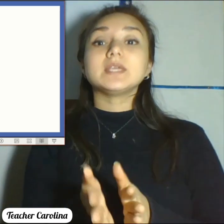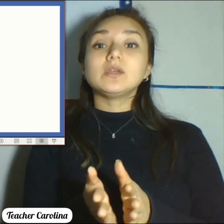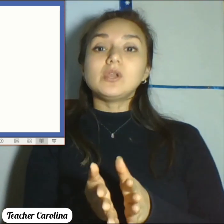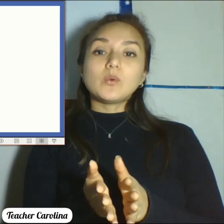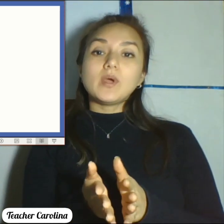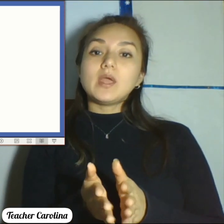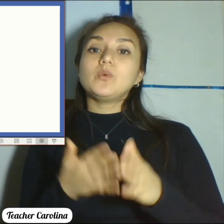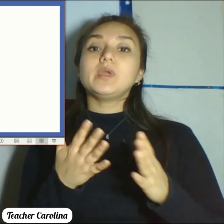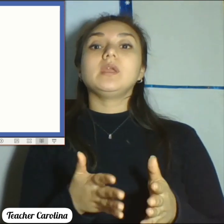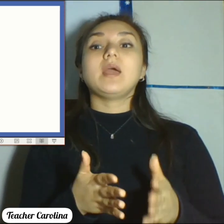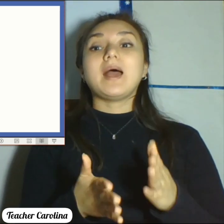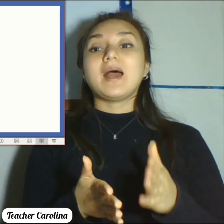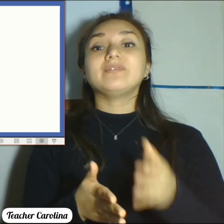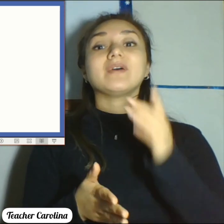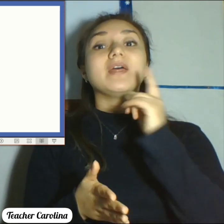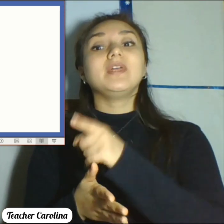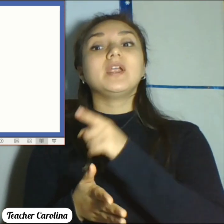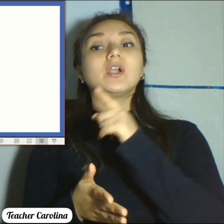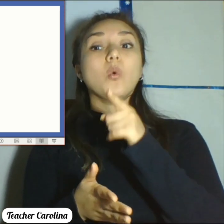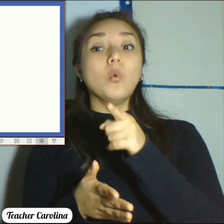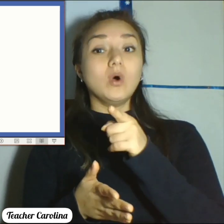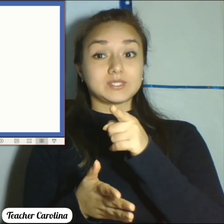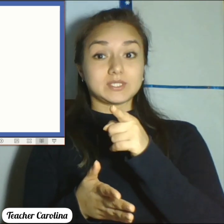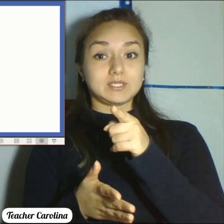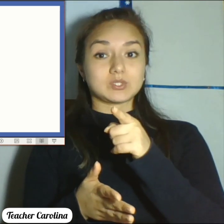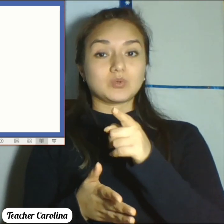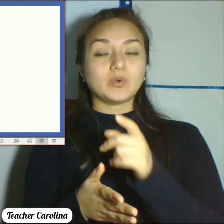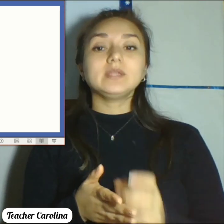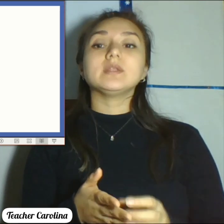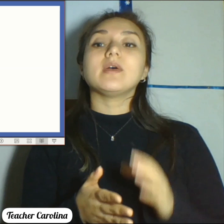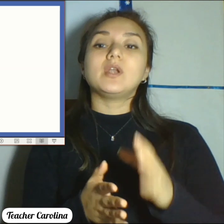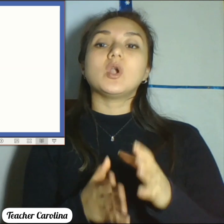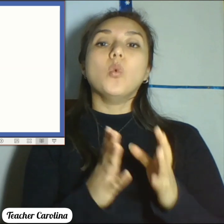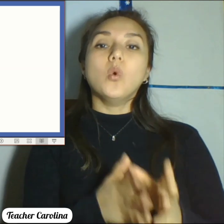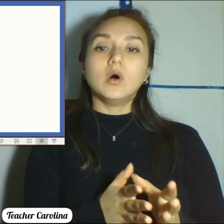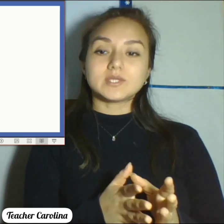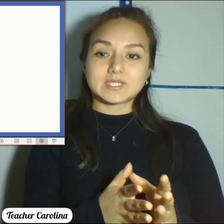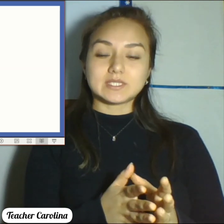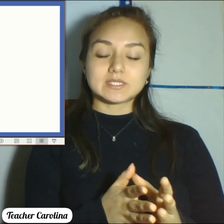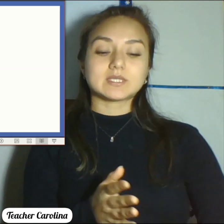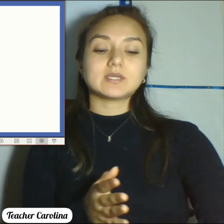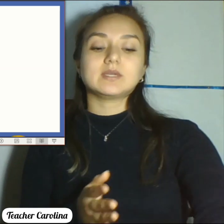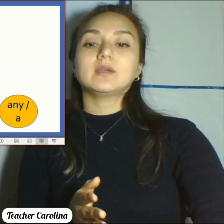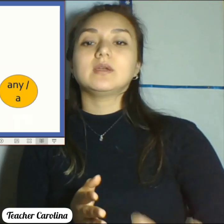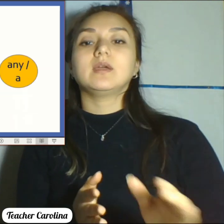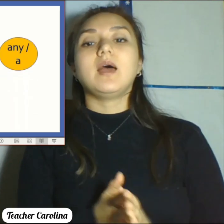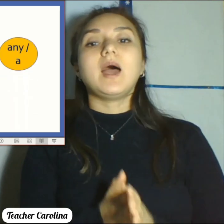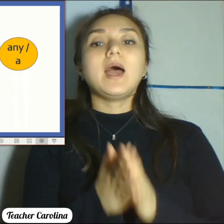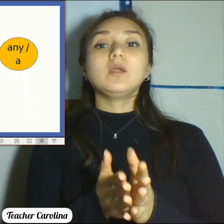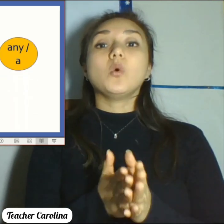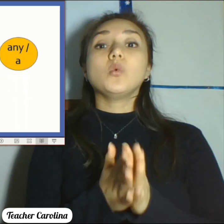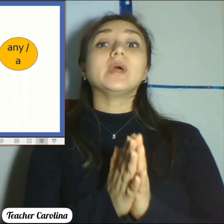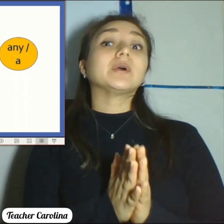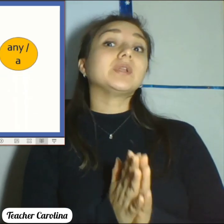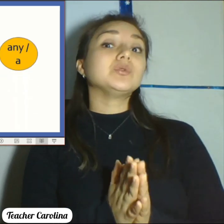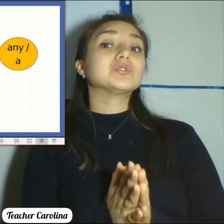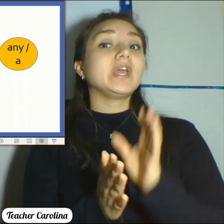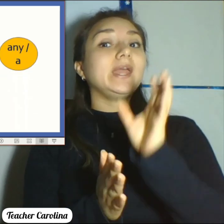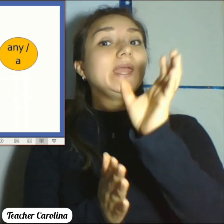singular way, we have there wasn't, right? There wasn't. And we are going to use